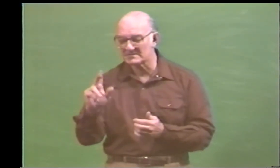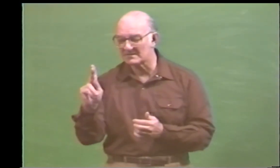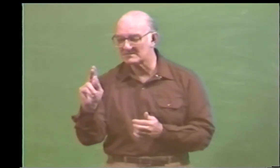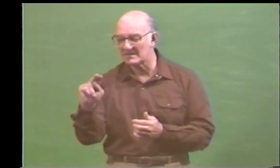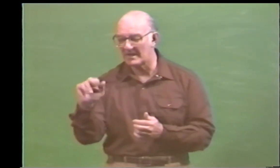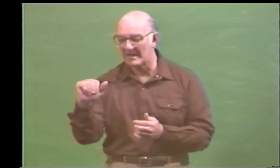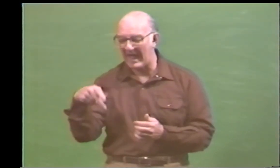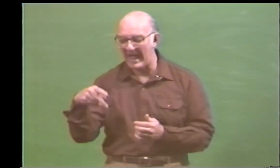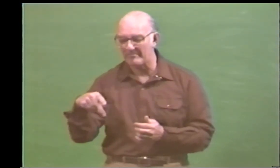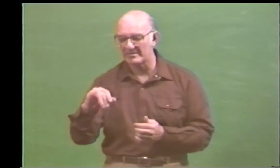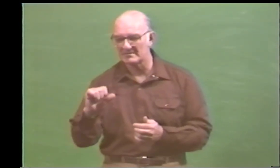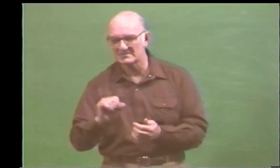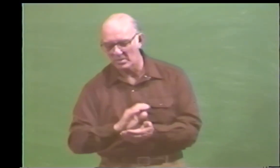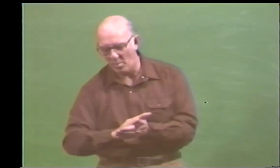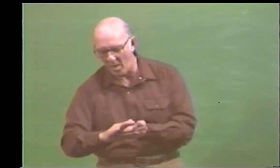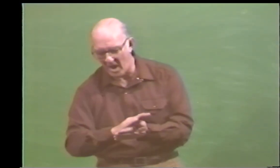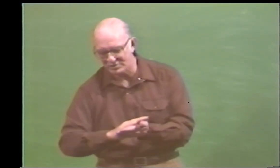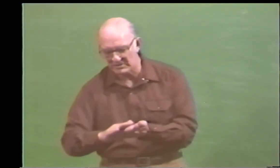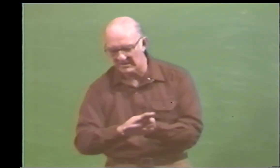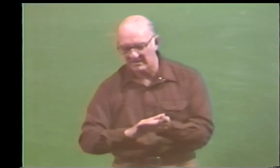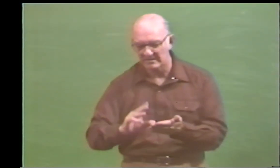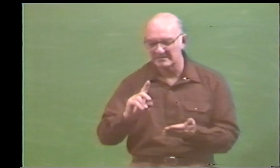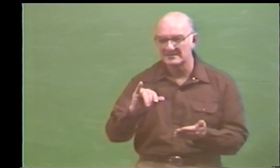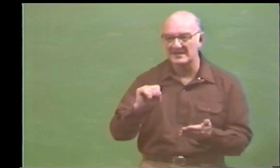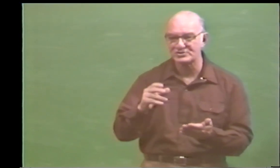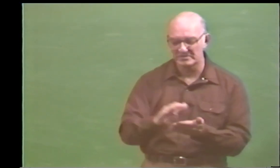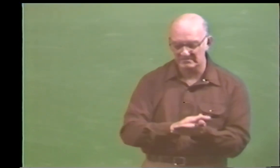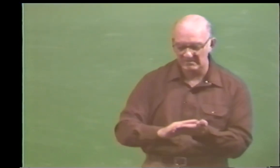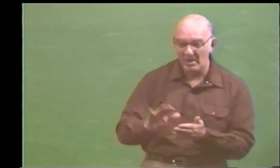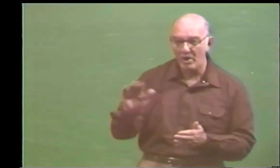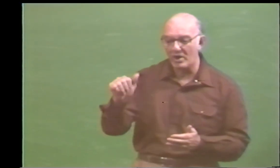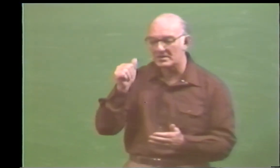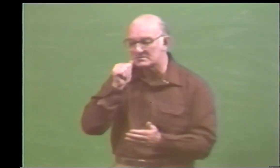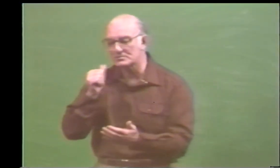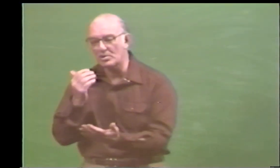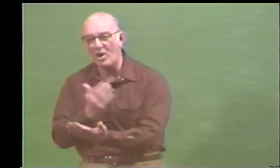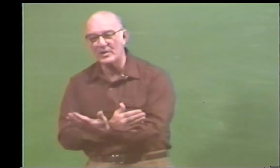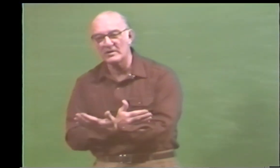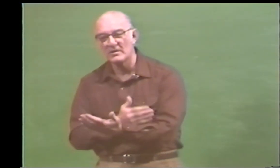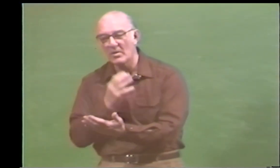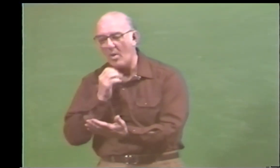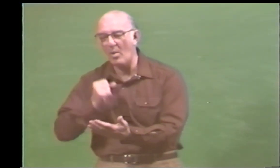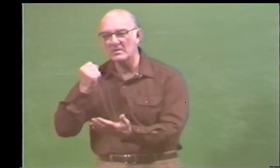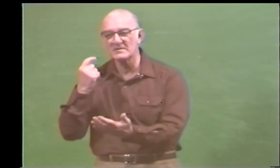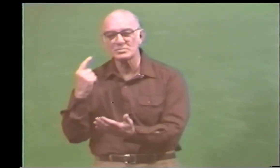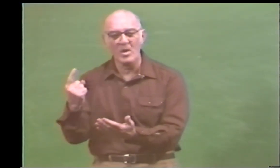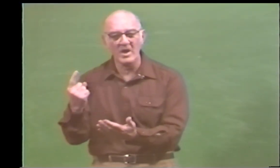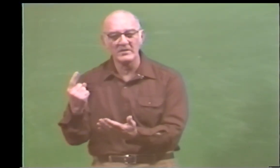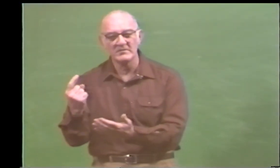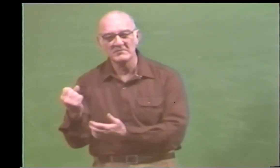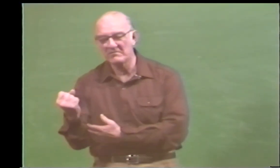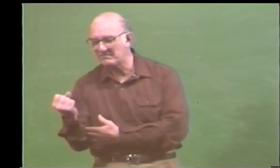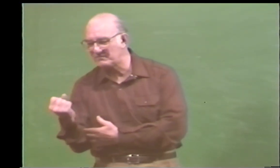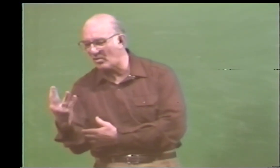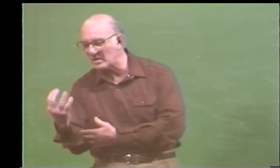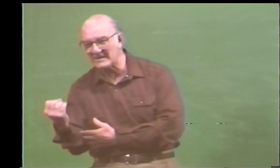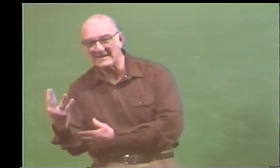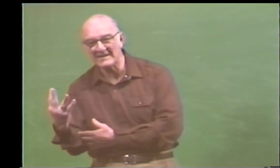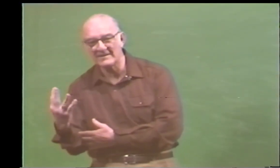Mrs. Knapp, is washing dishes. Her daughter, oldest one, 14,